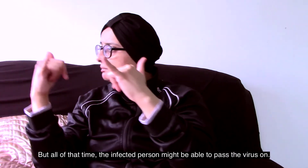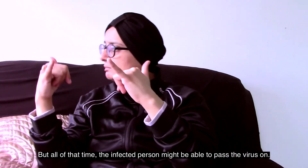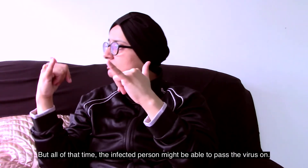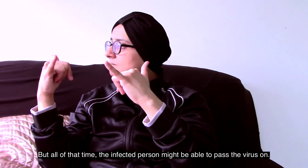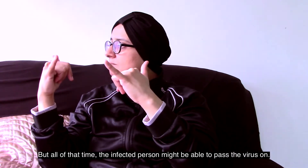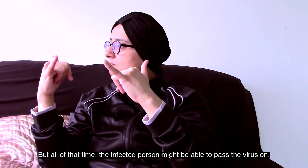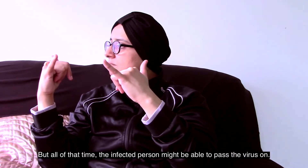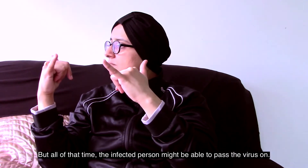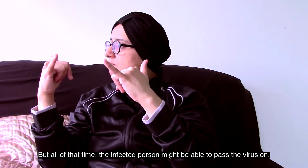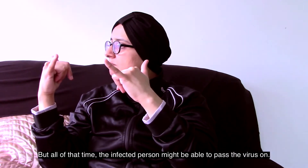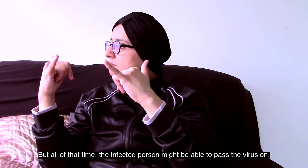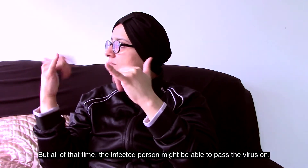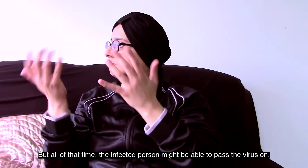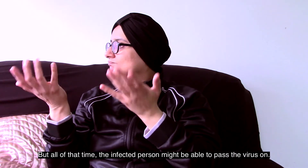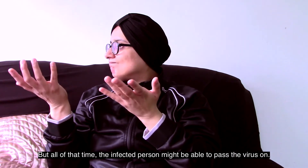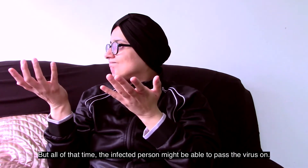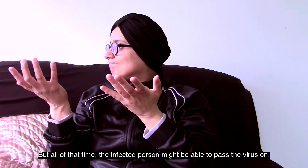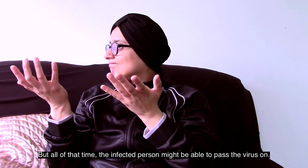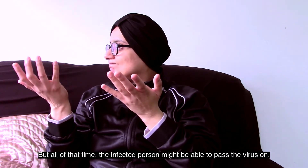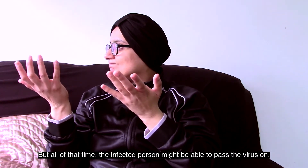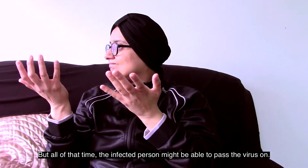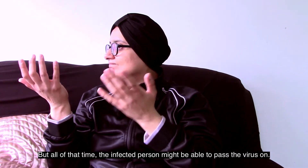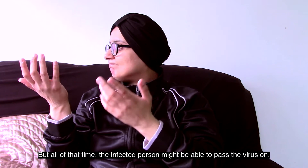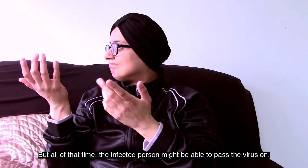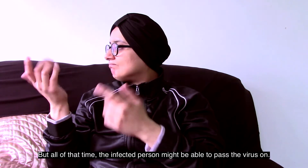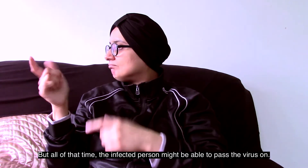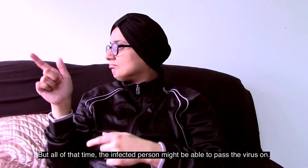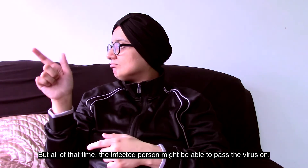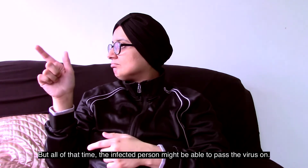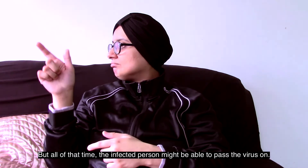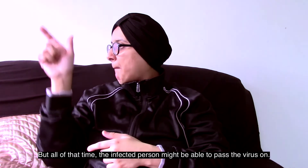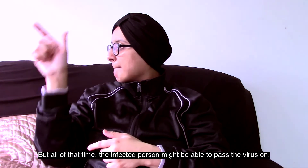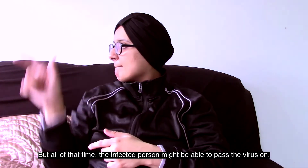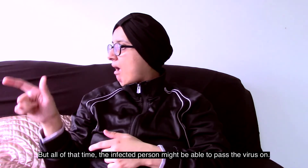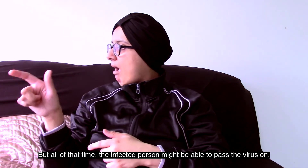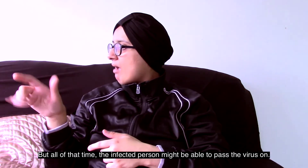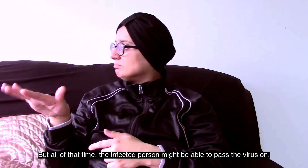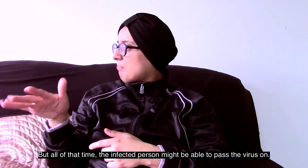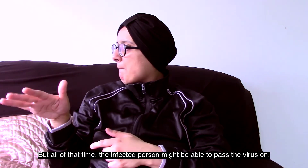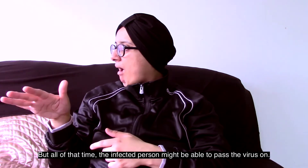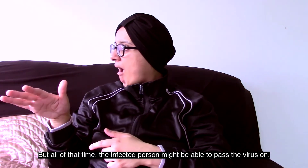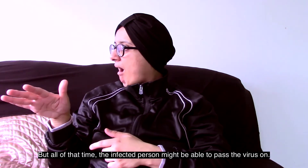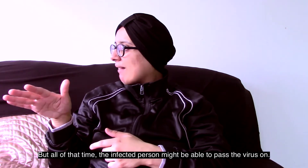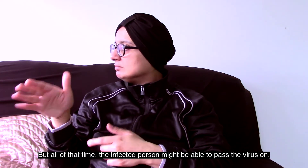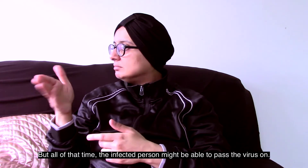But all of that time, the infected person might be able to pass the virus on.